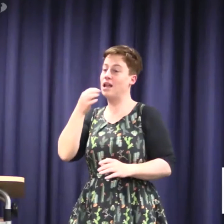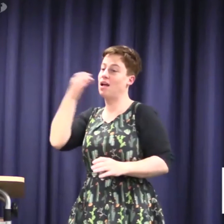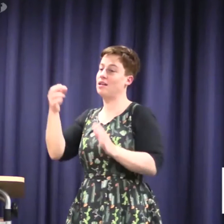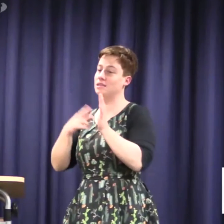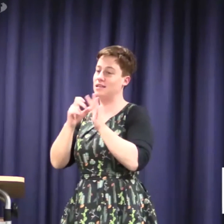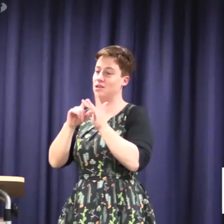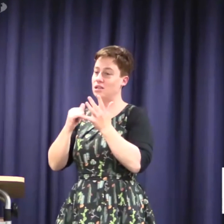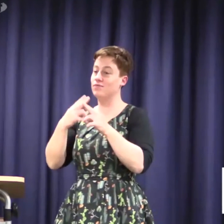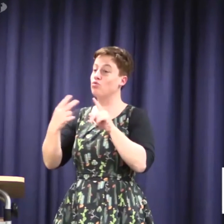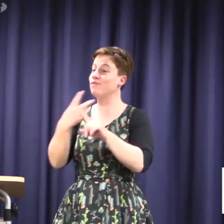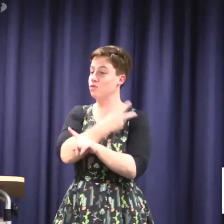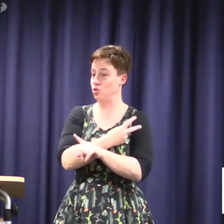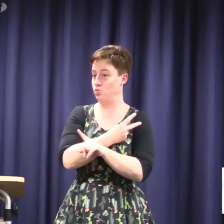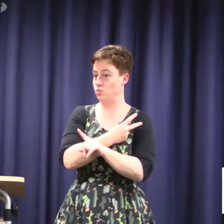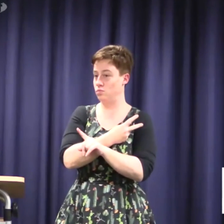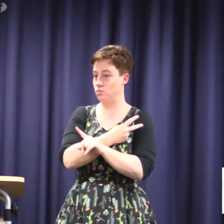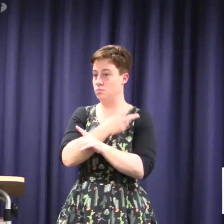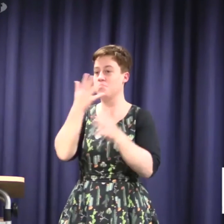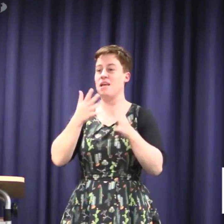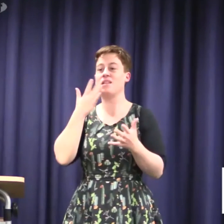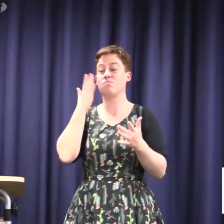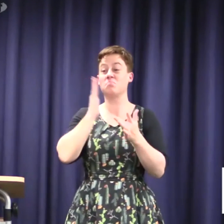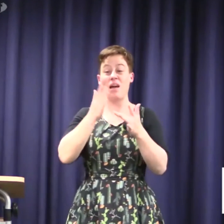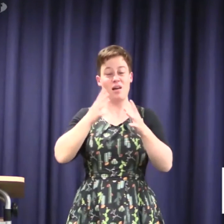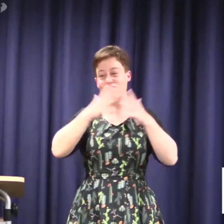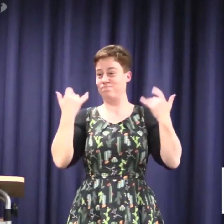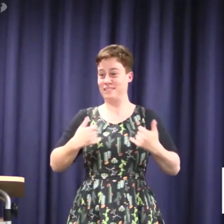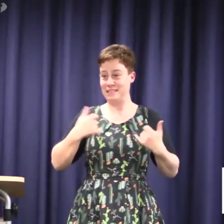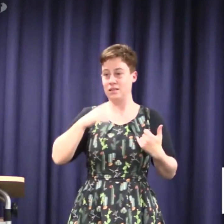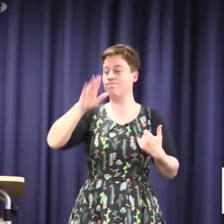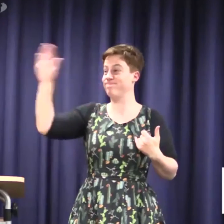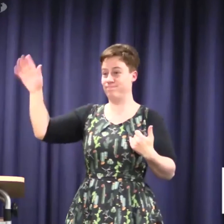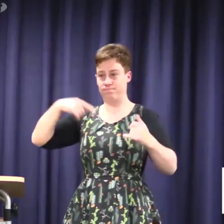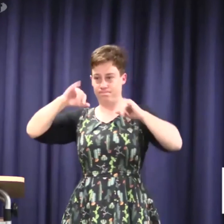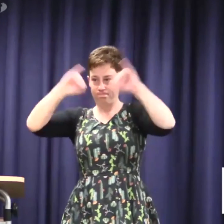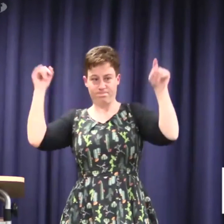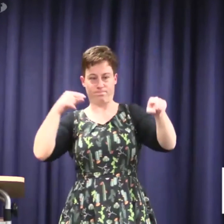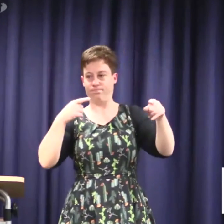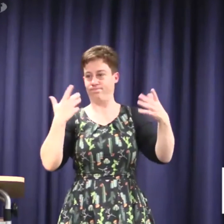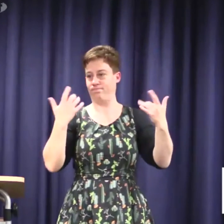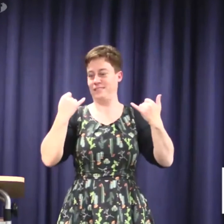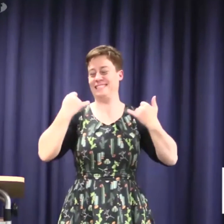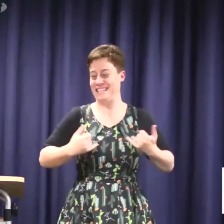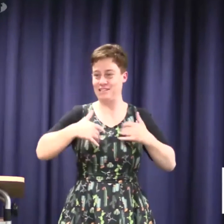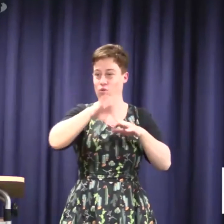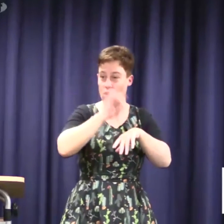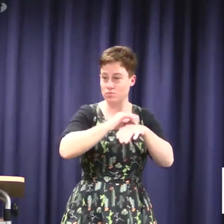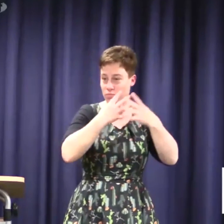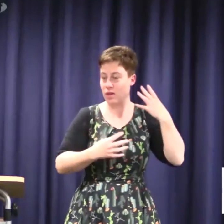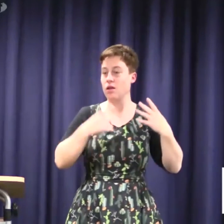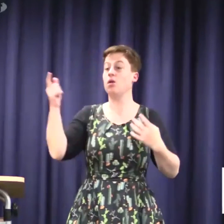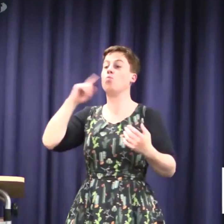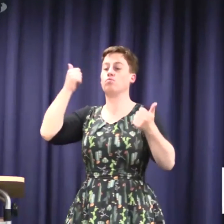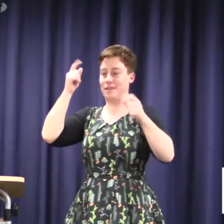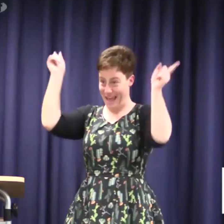mean, if you have a medical emergency, you can ask the NDIS to review your package. Even an untoward illness